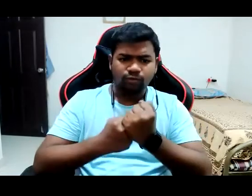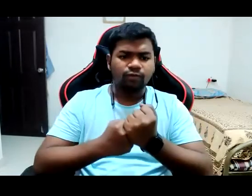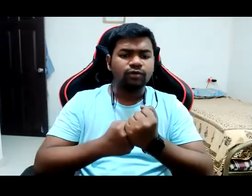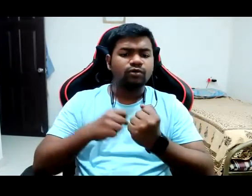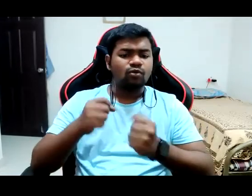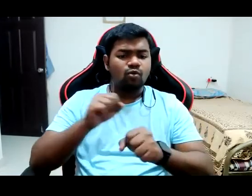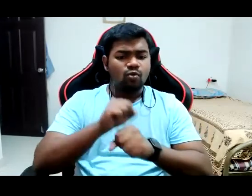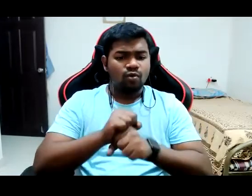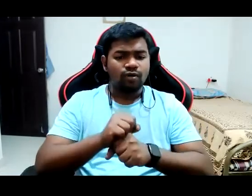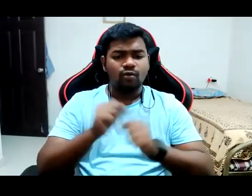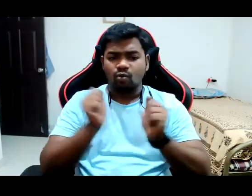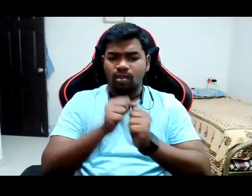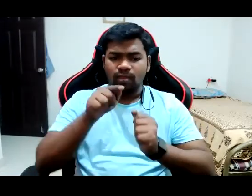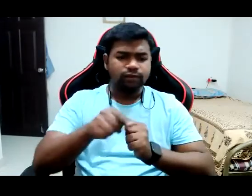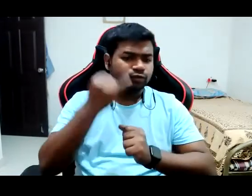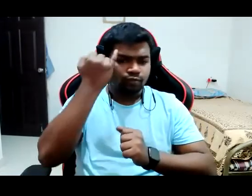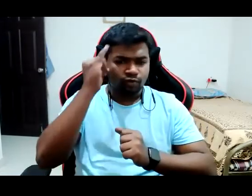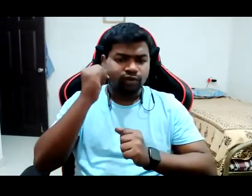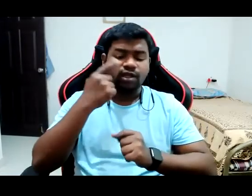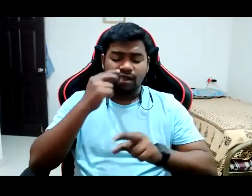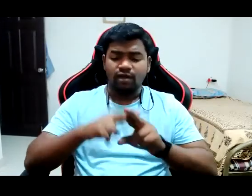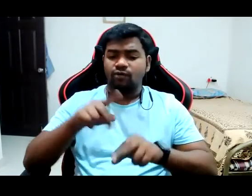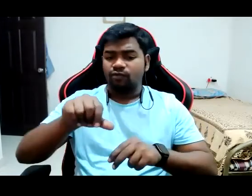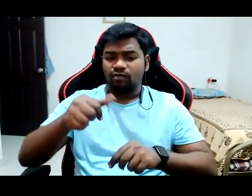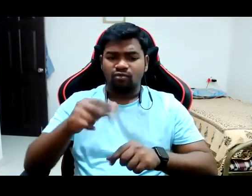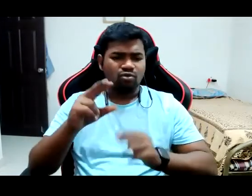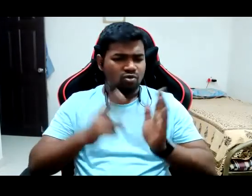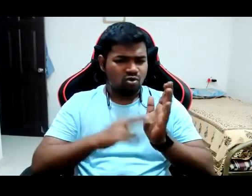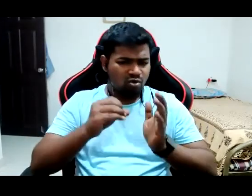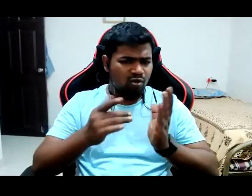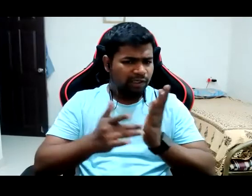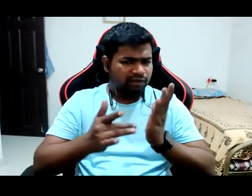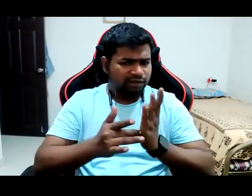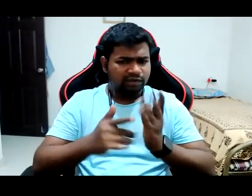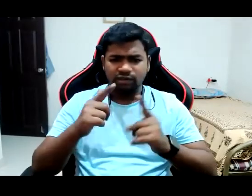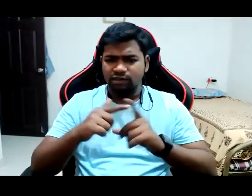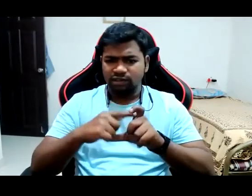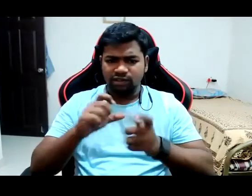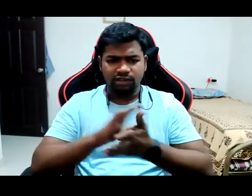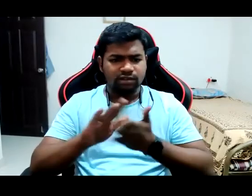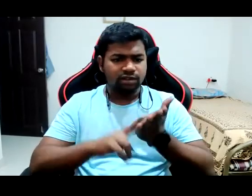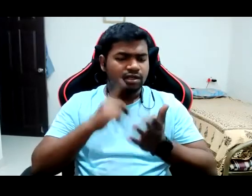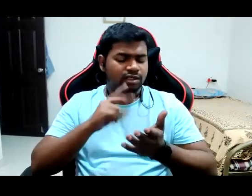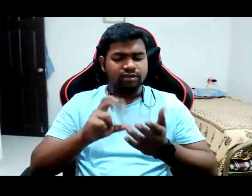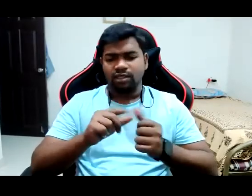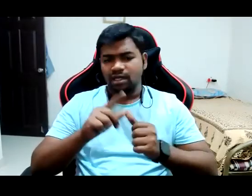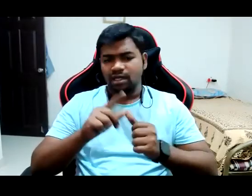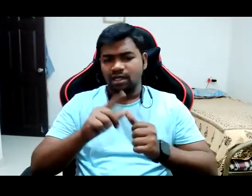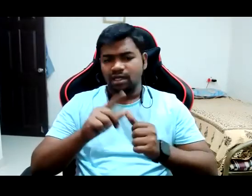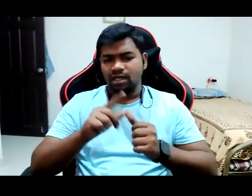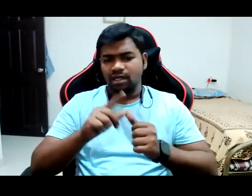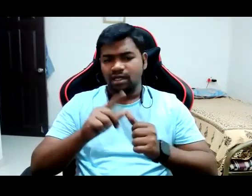projects, especially if you're a non-technical person, someone who can code. Because at the end of the day, the hackathon is all